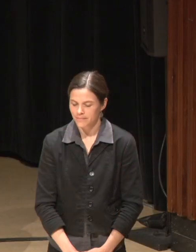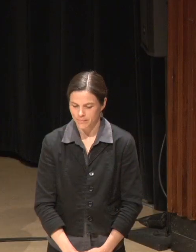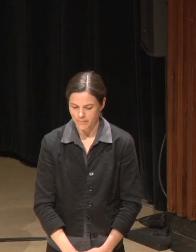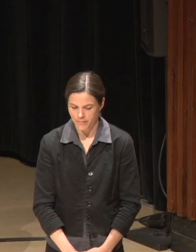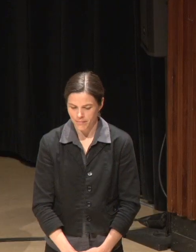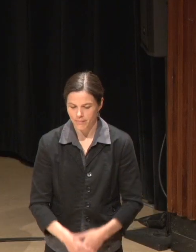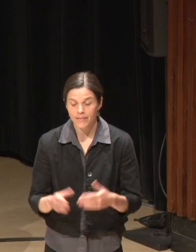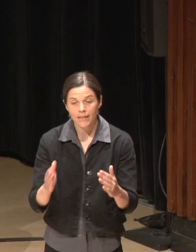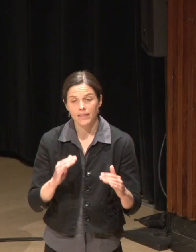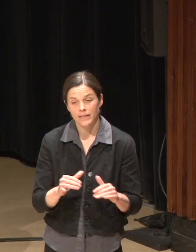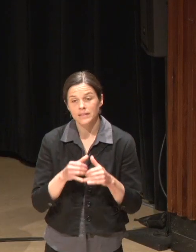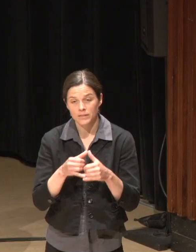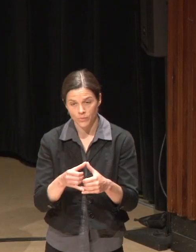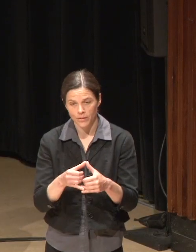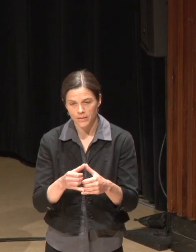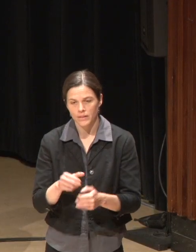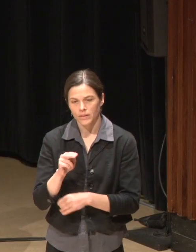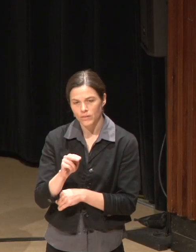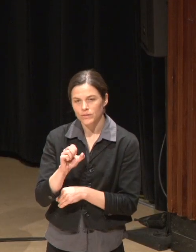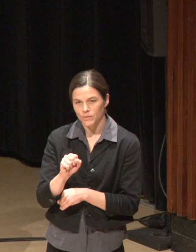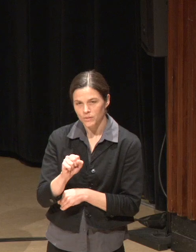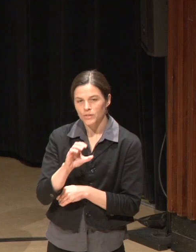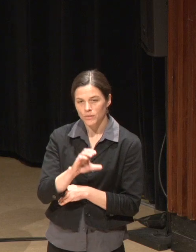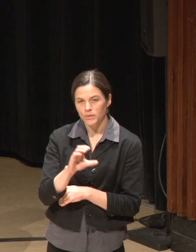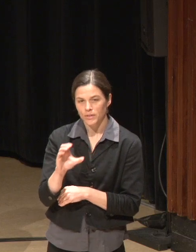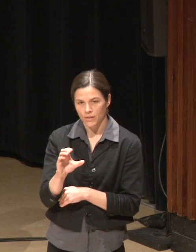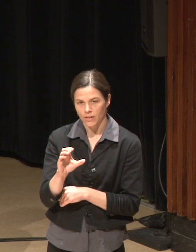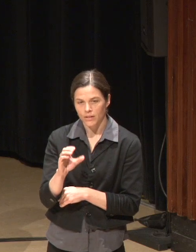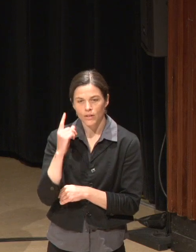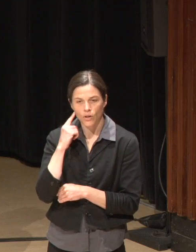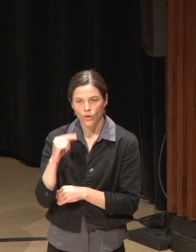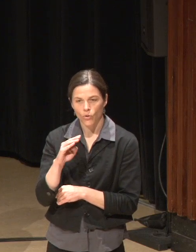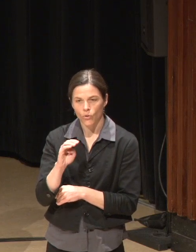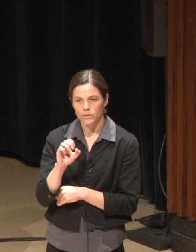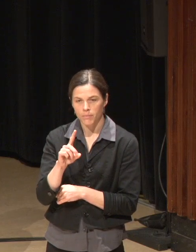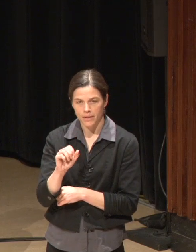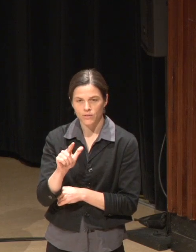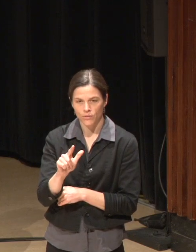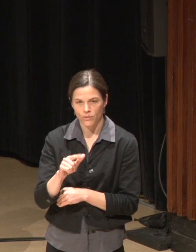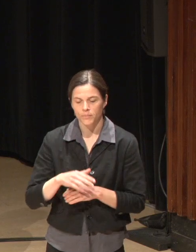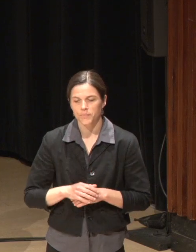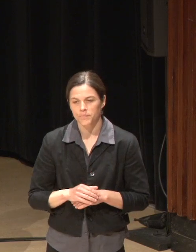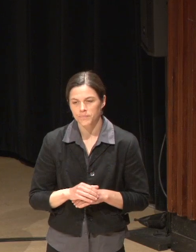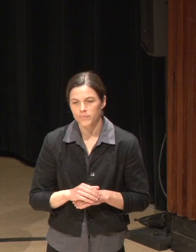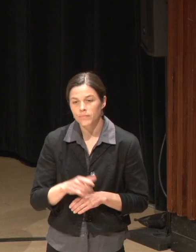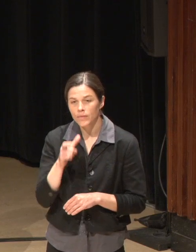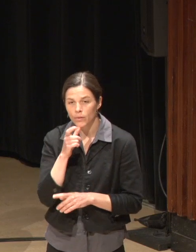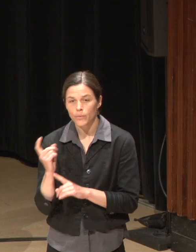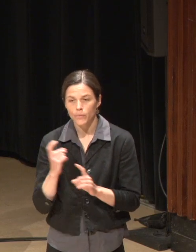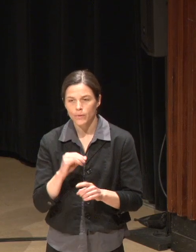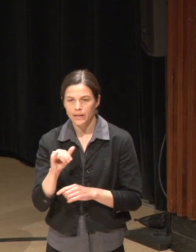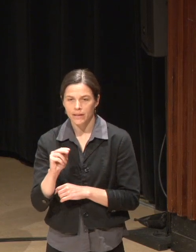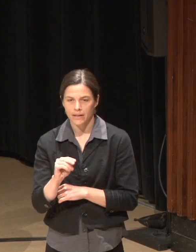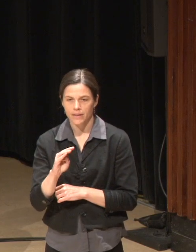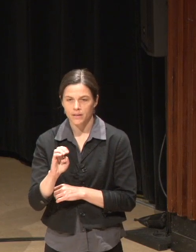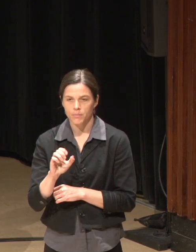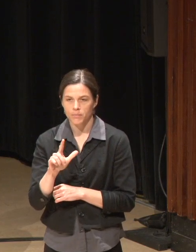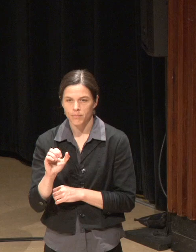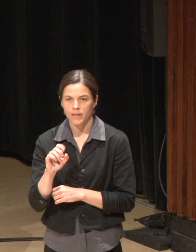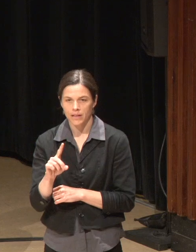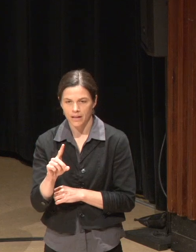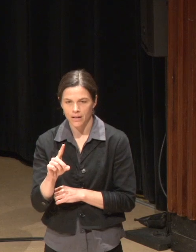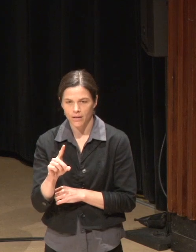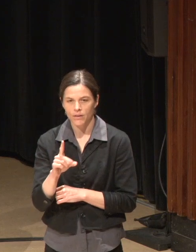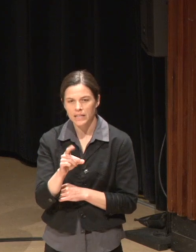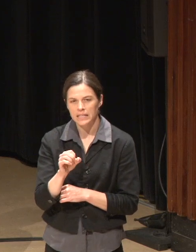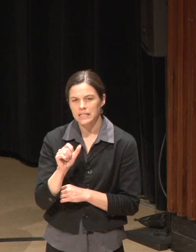The next award is the Nova Scotia Community College Gold Medal. It is presented by Ian McLeod, Dean, School of Business and